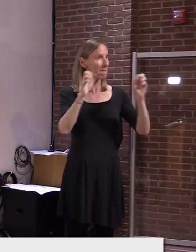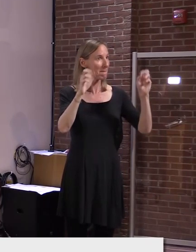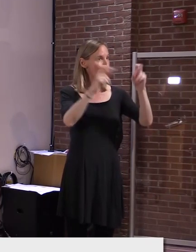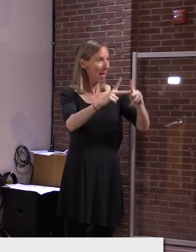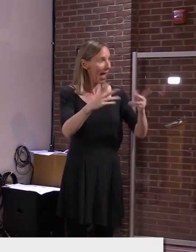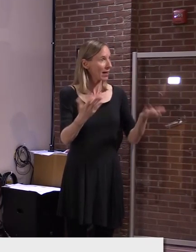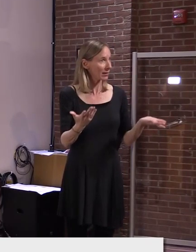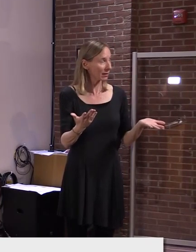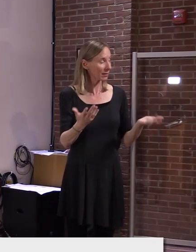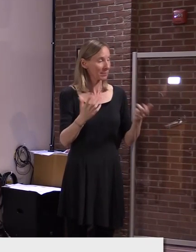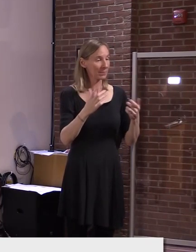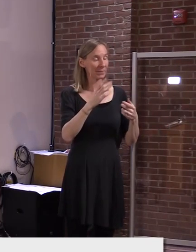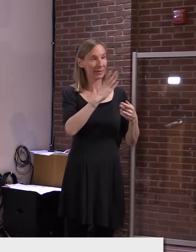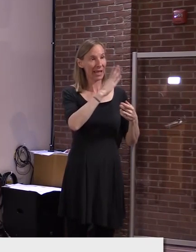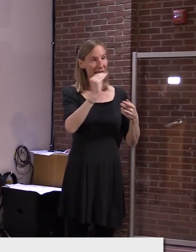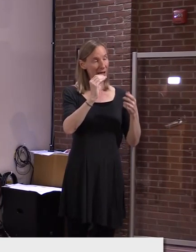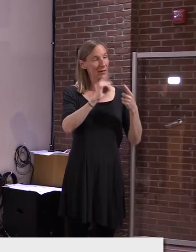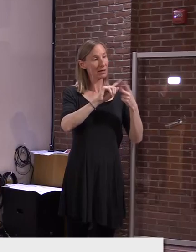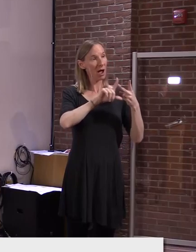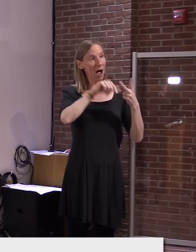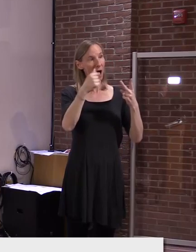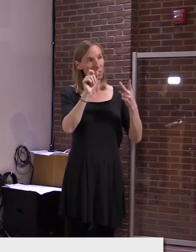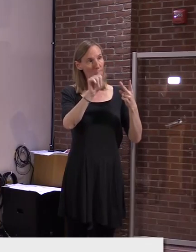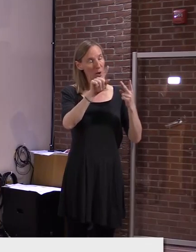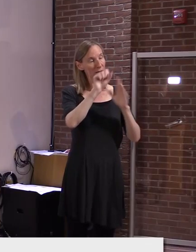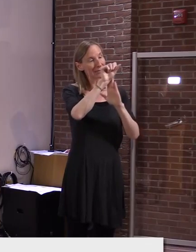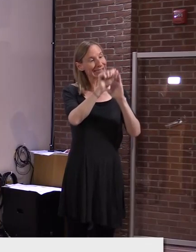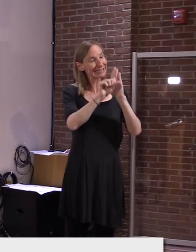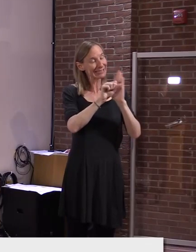state employees that were like on loan to